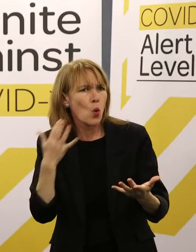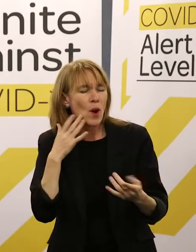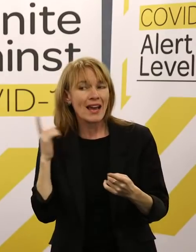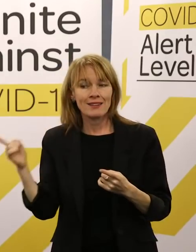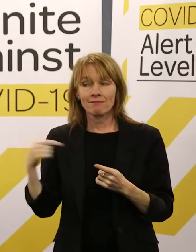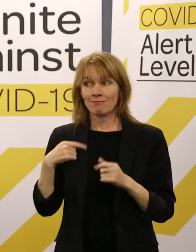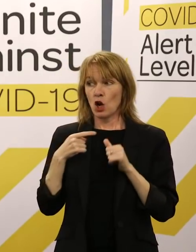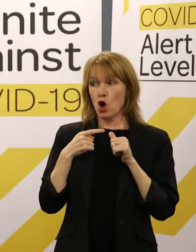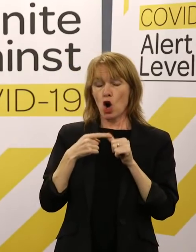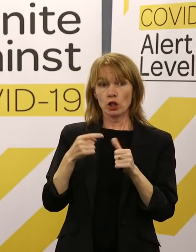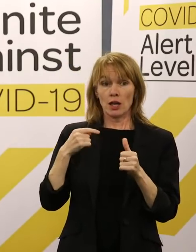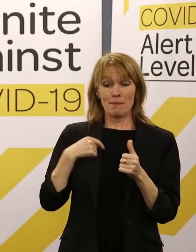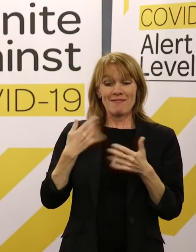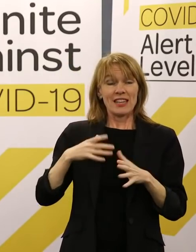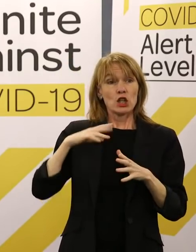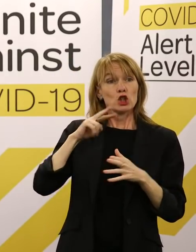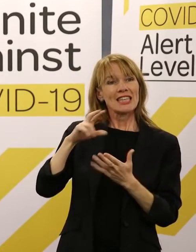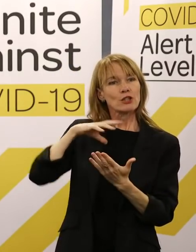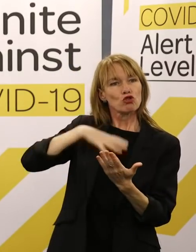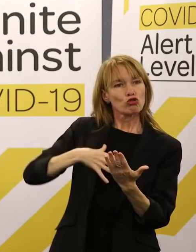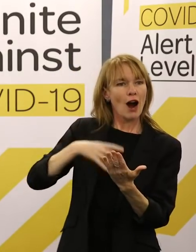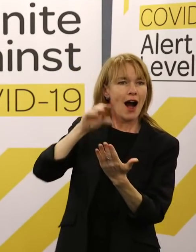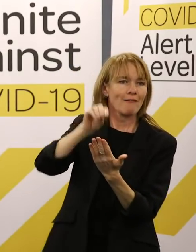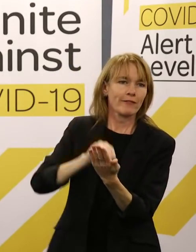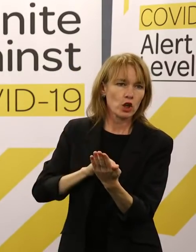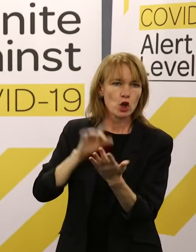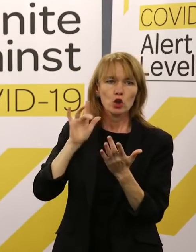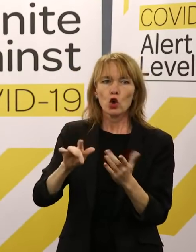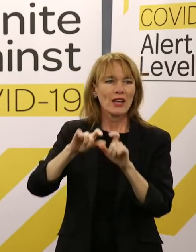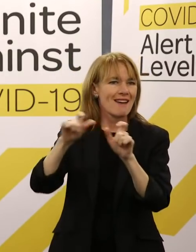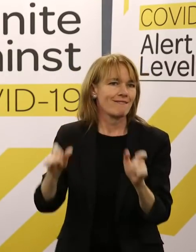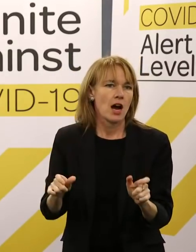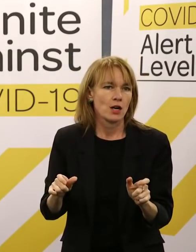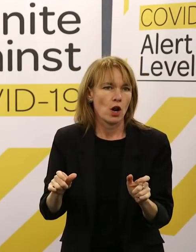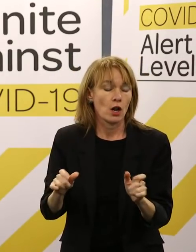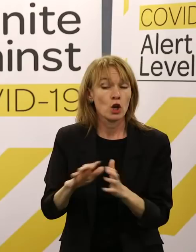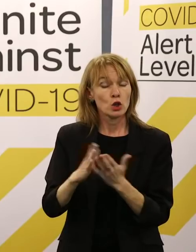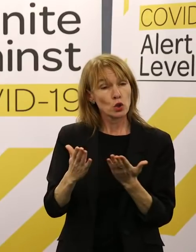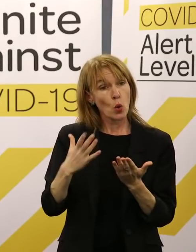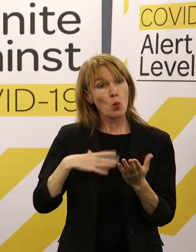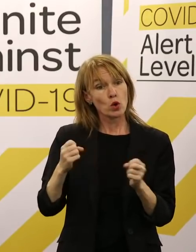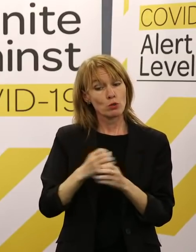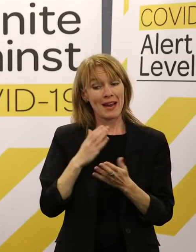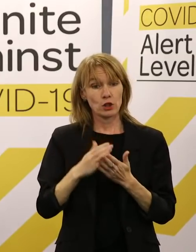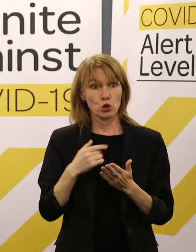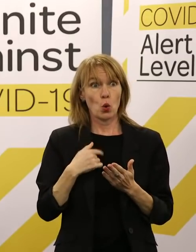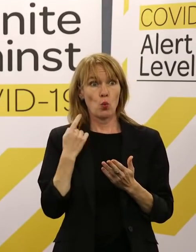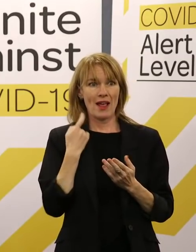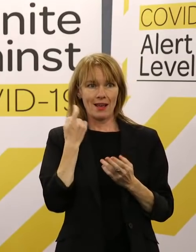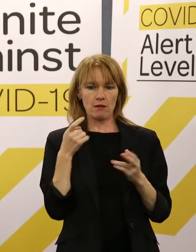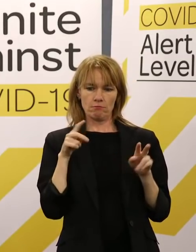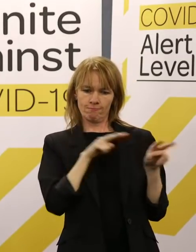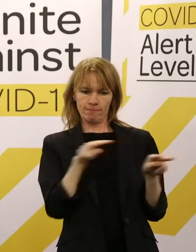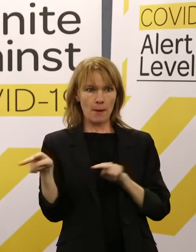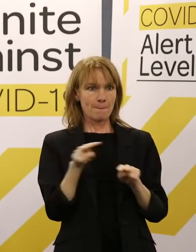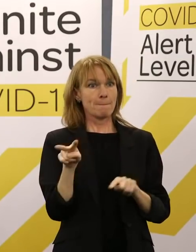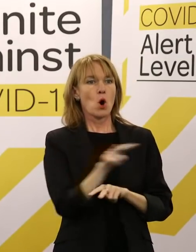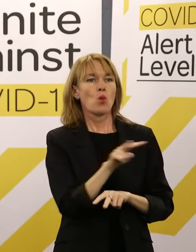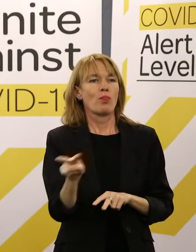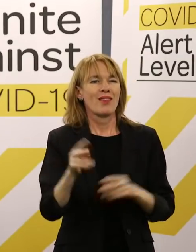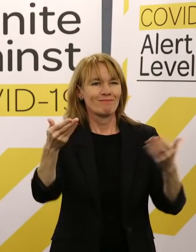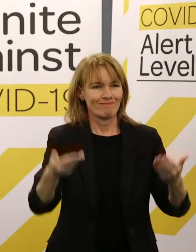what I wanted to do was to make sure the team was considering our response to that alongside the response to the wider review. One